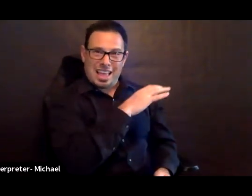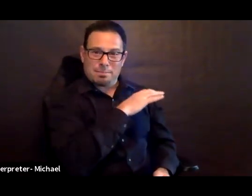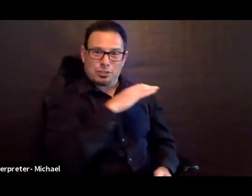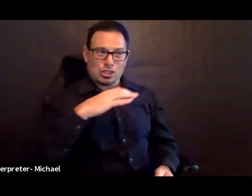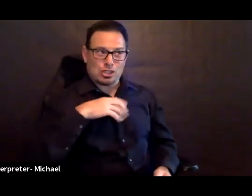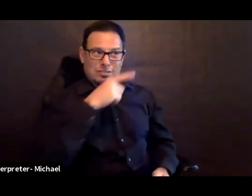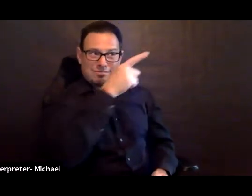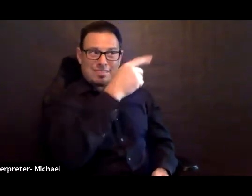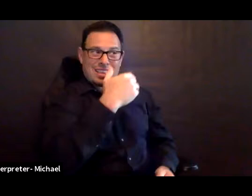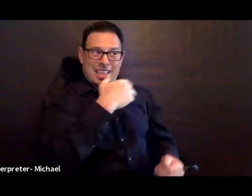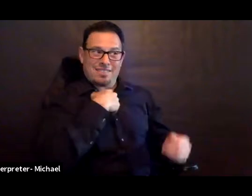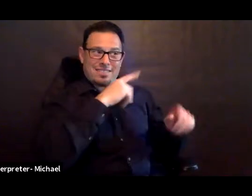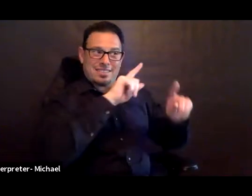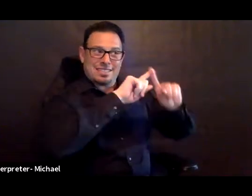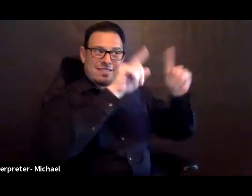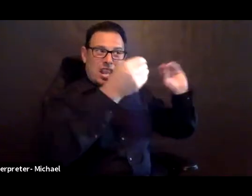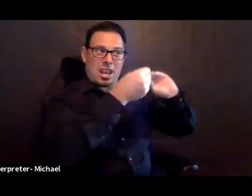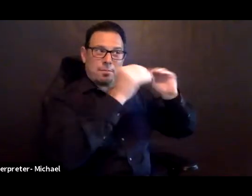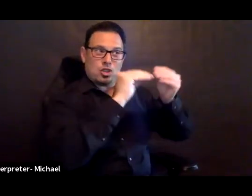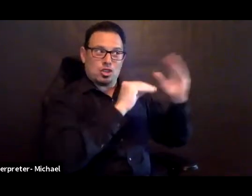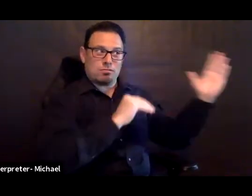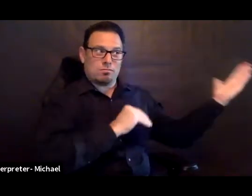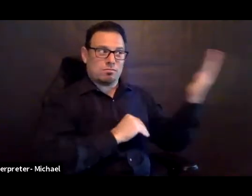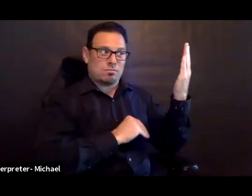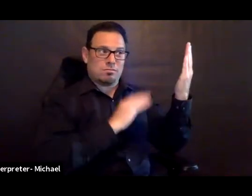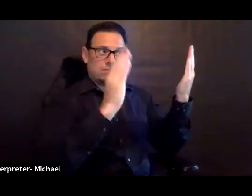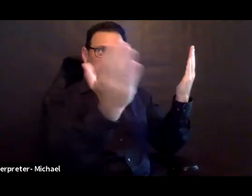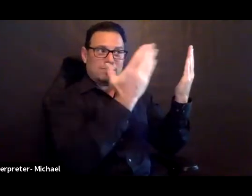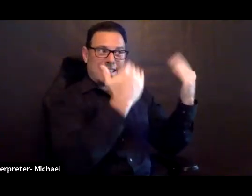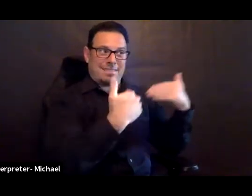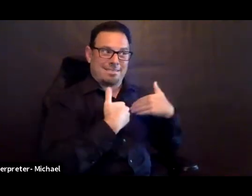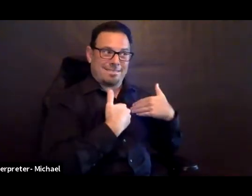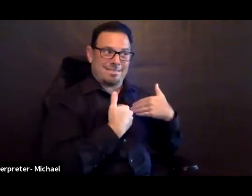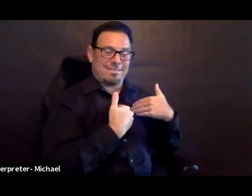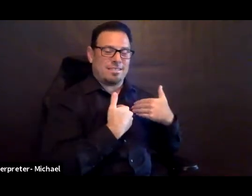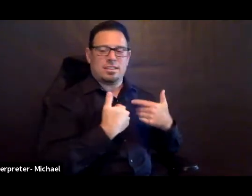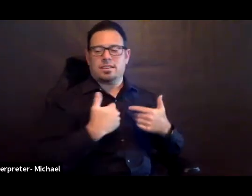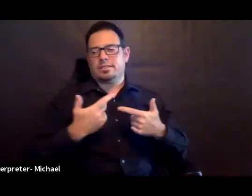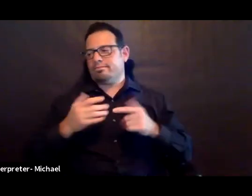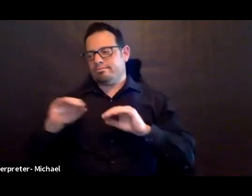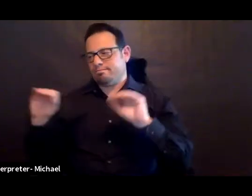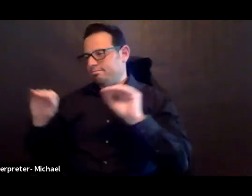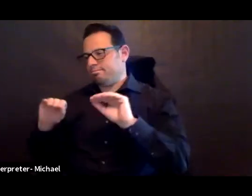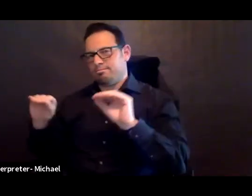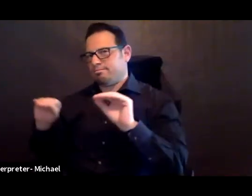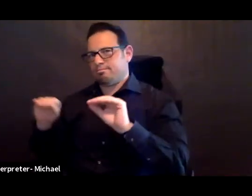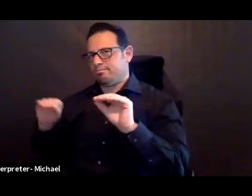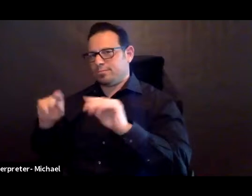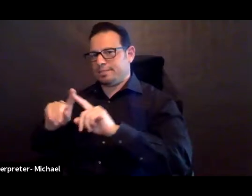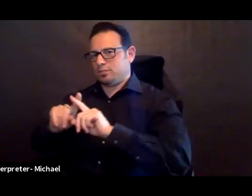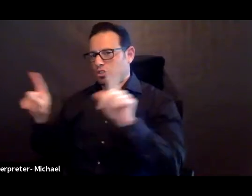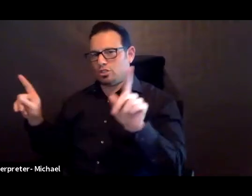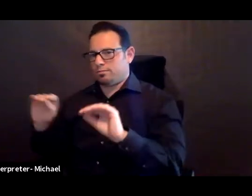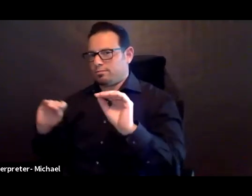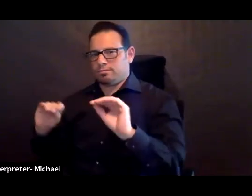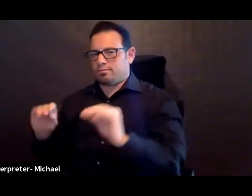The whole notion of what number do you have to get to reach herd immunity is something that varies with